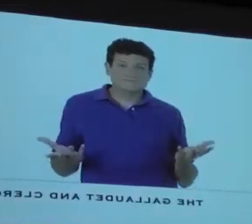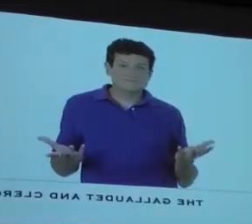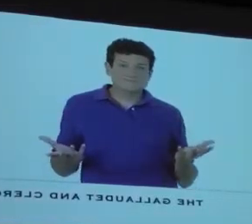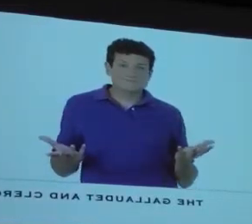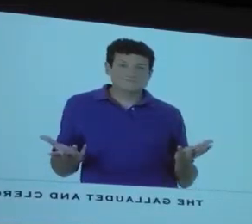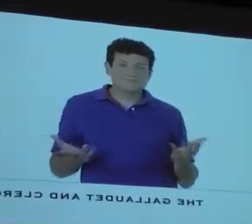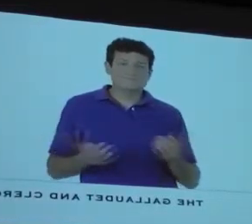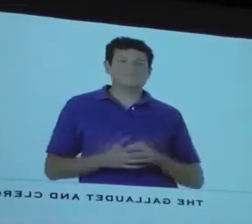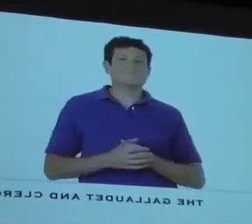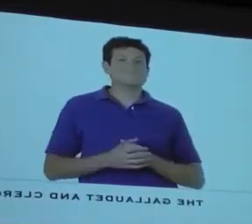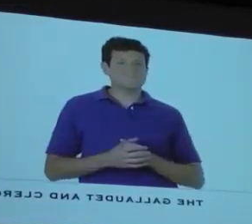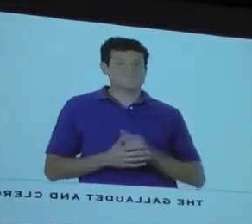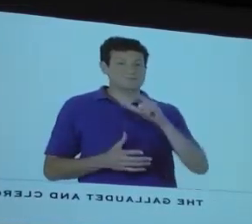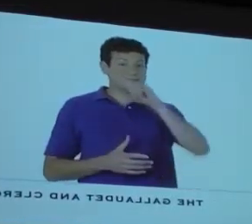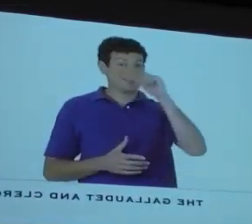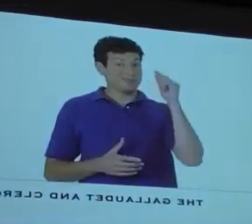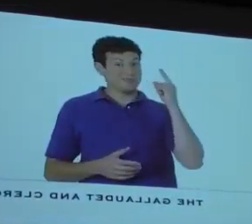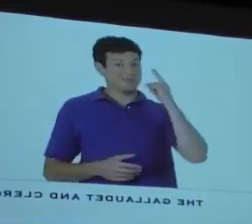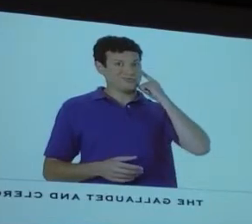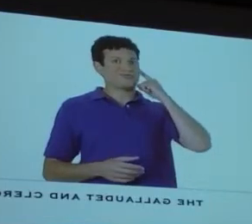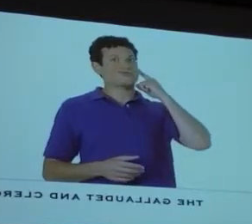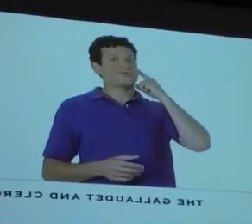So there's no school for the deaf here.